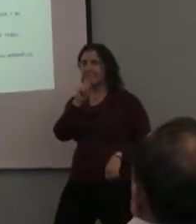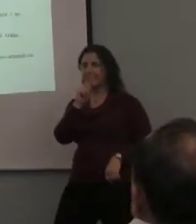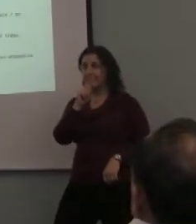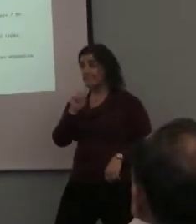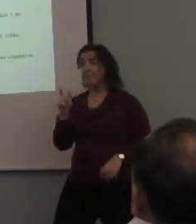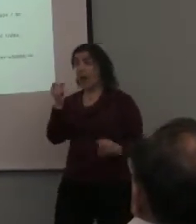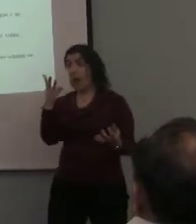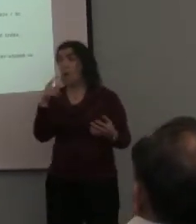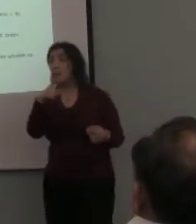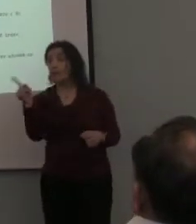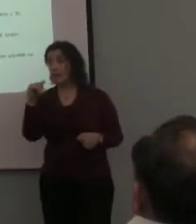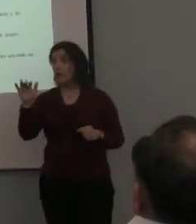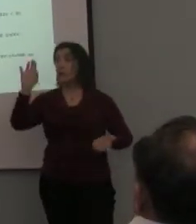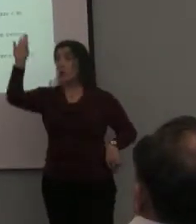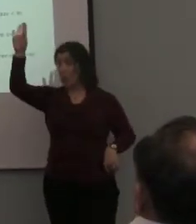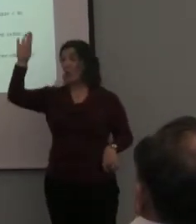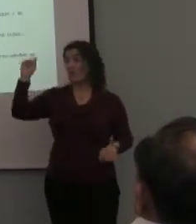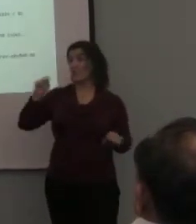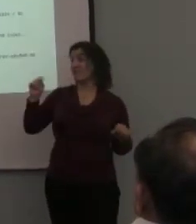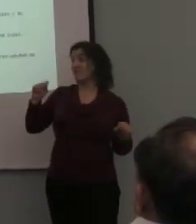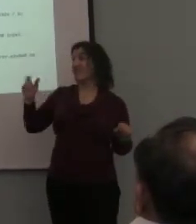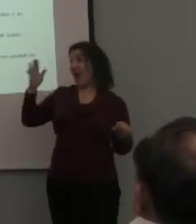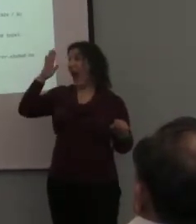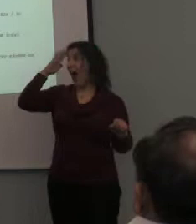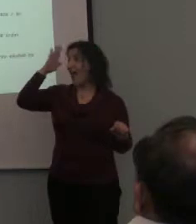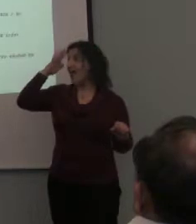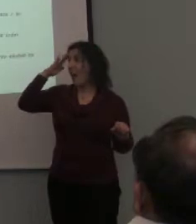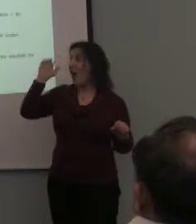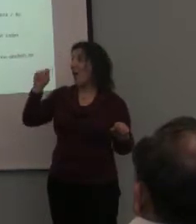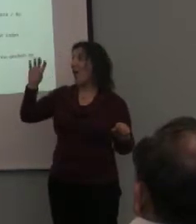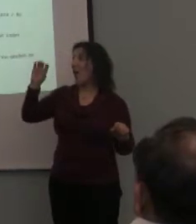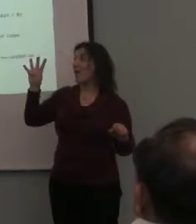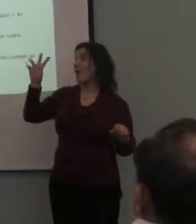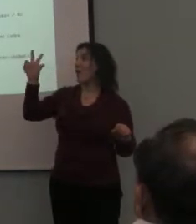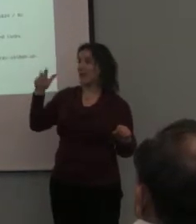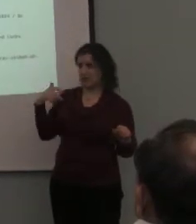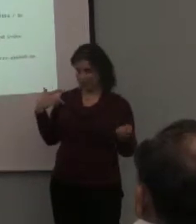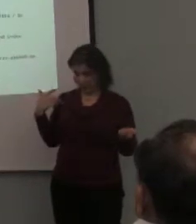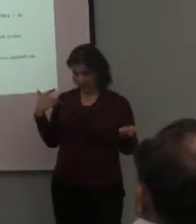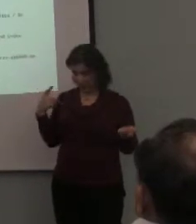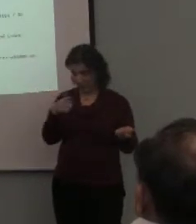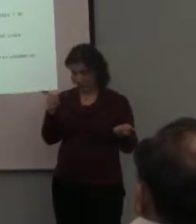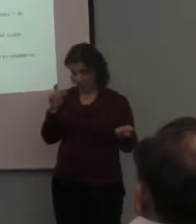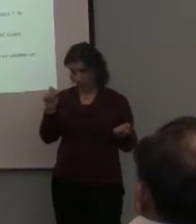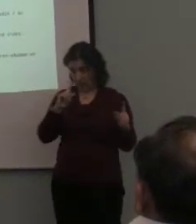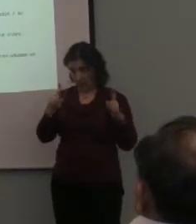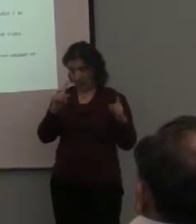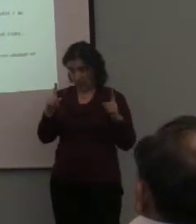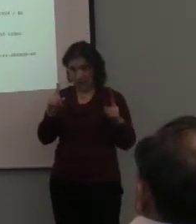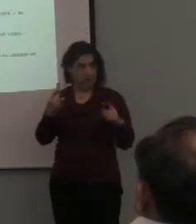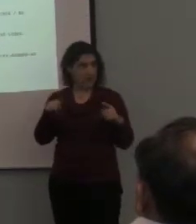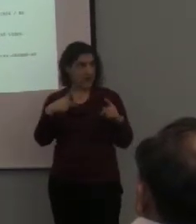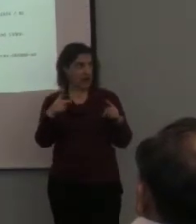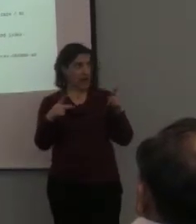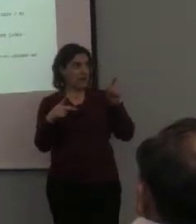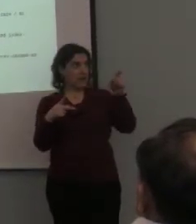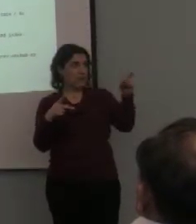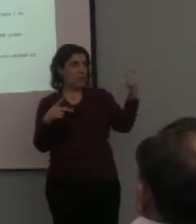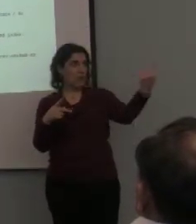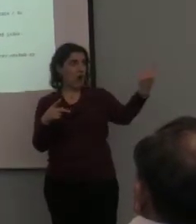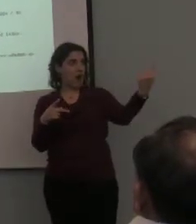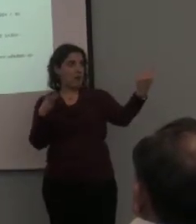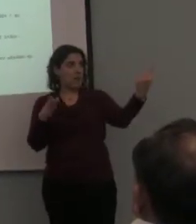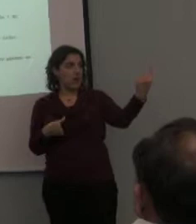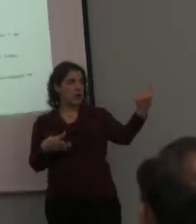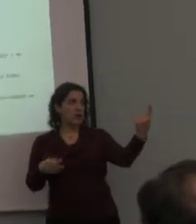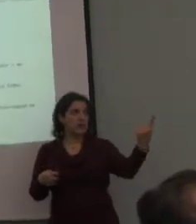Show of hands, how many people would be willing to respond to a conversation that starts with one person?